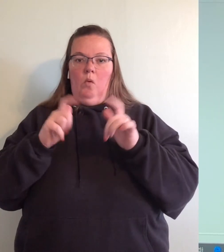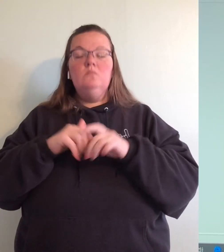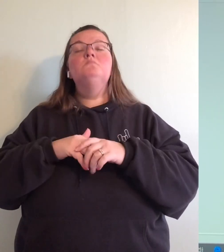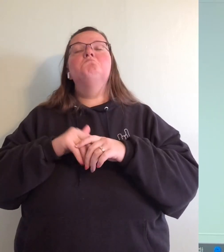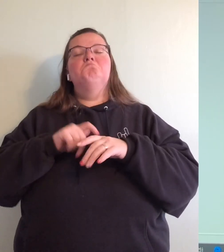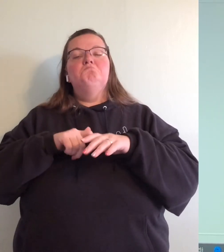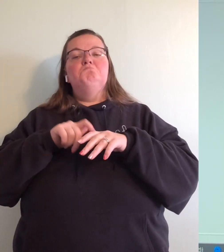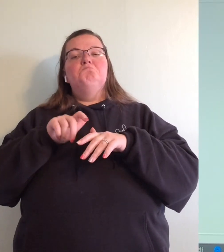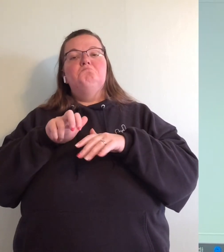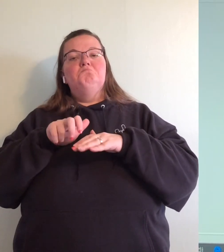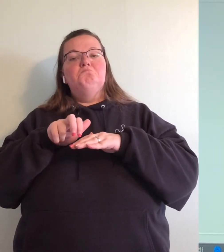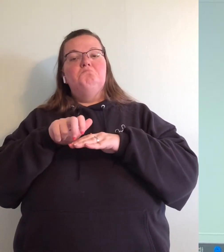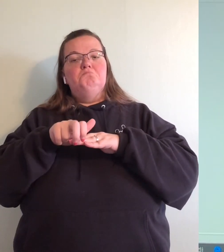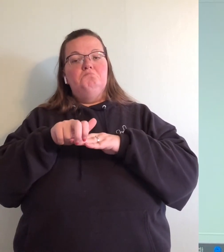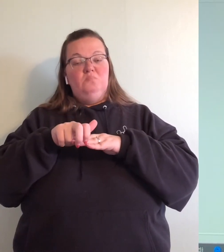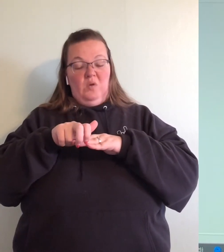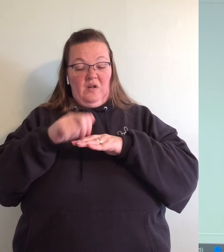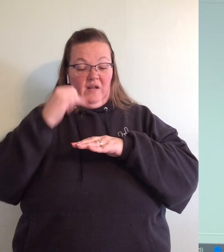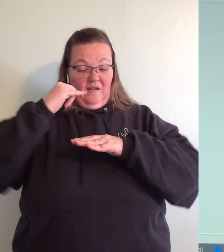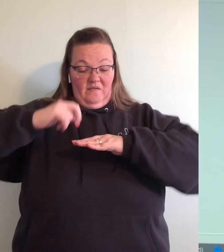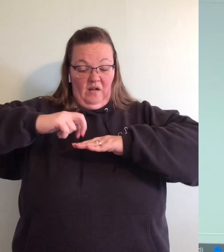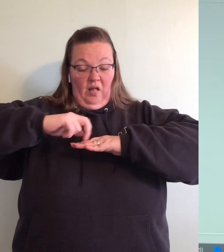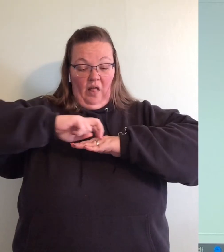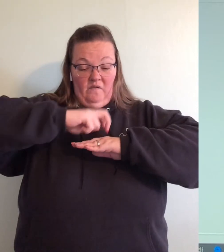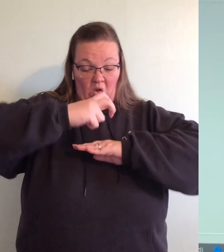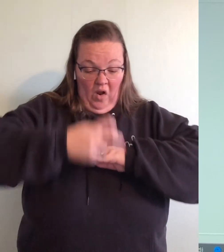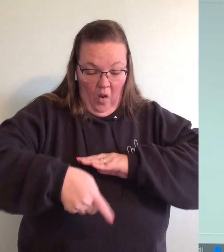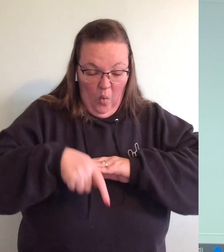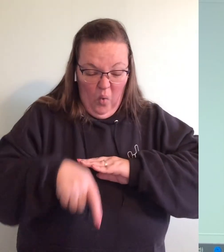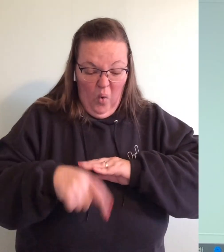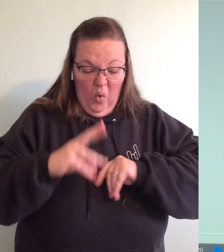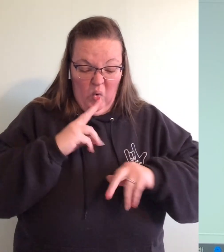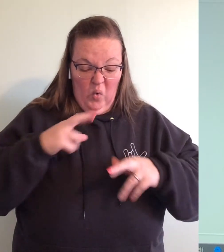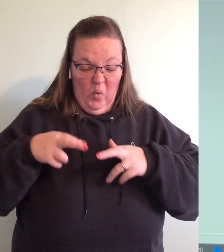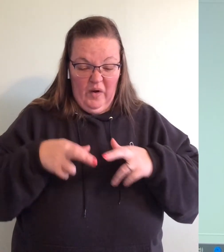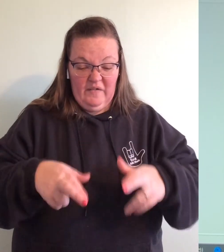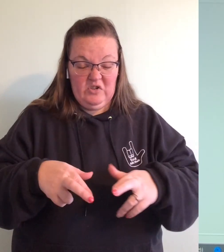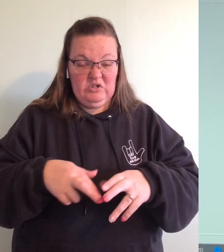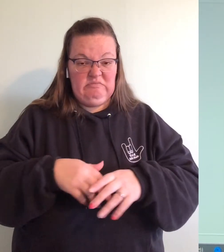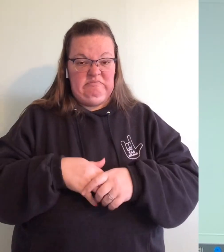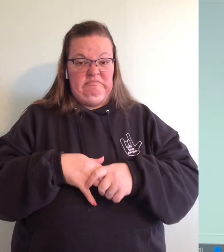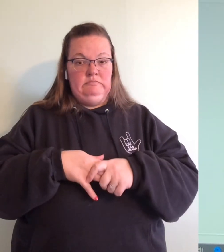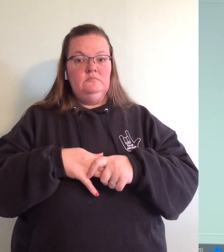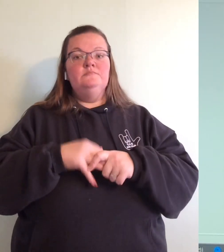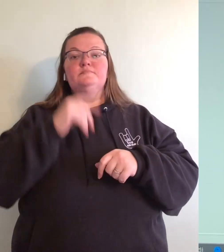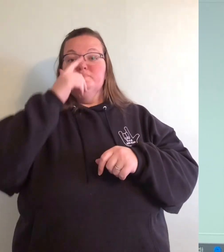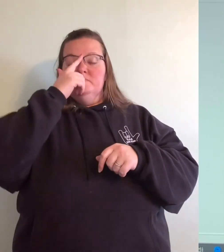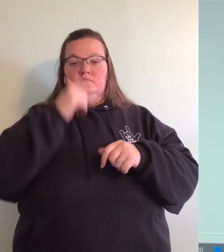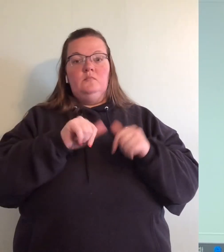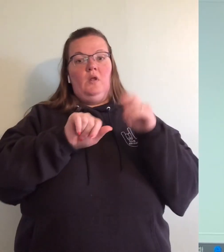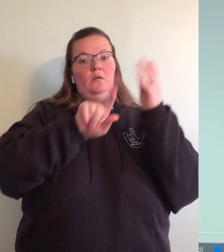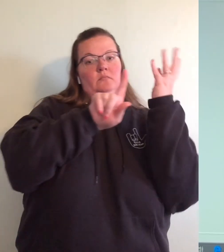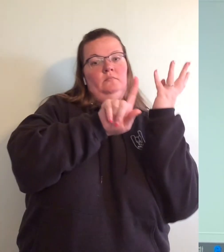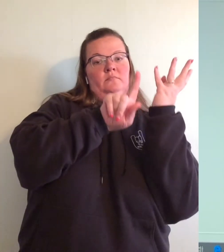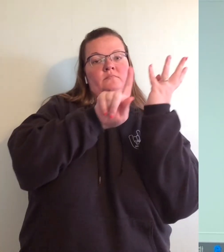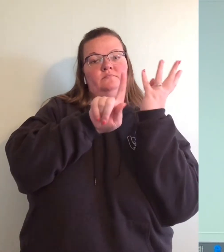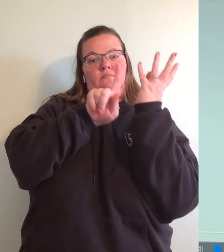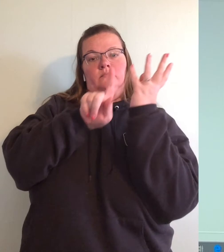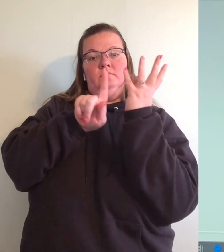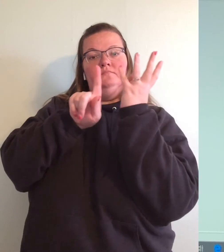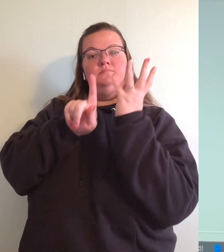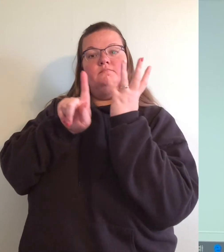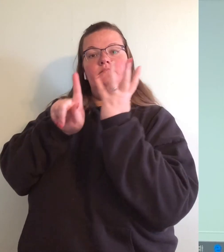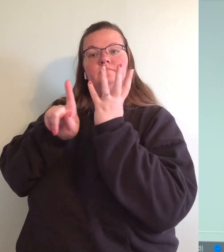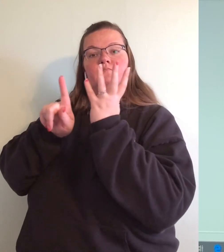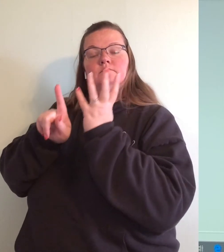there was a nasty drop to the lower river on the other, along this route. Mr. Beaver led them in single file